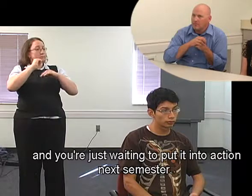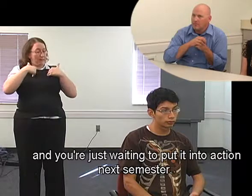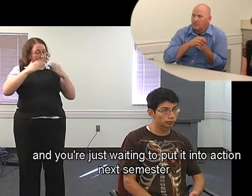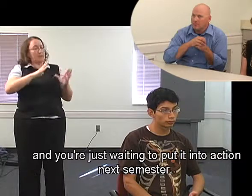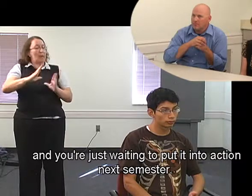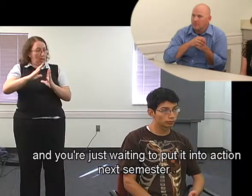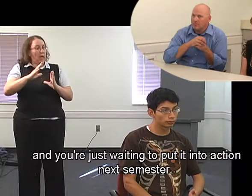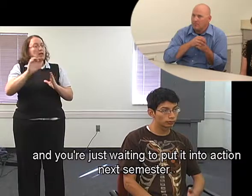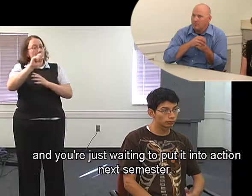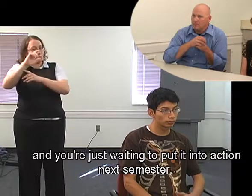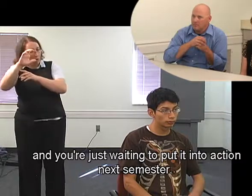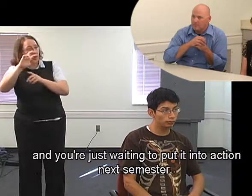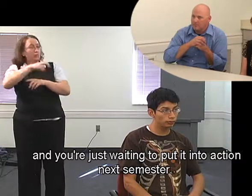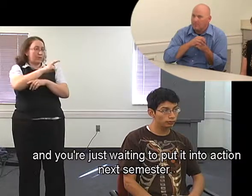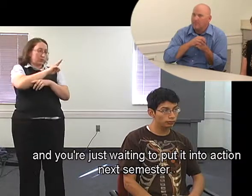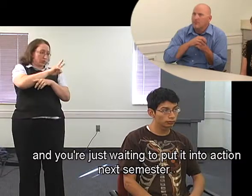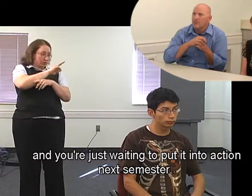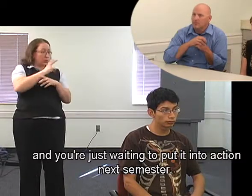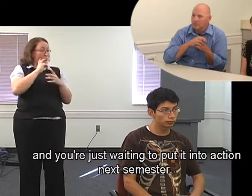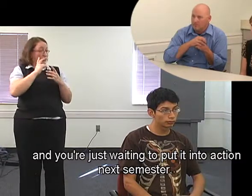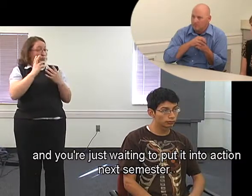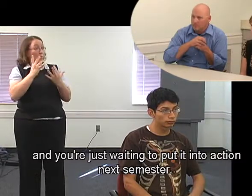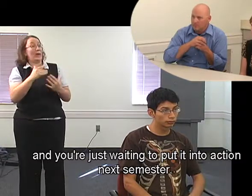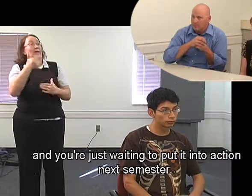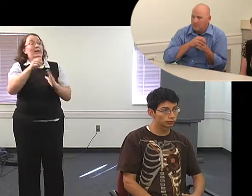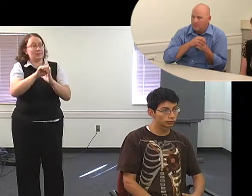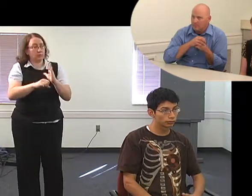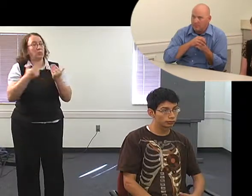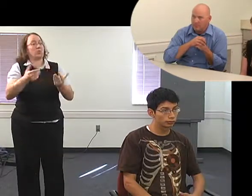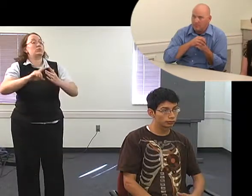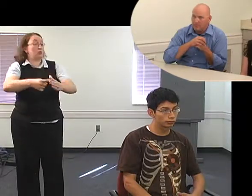and you're just waiting to put it into action next semester.